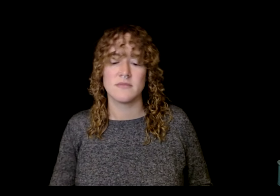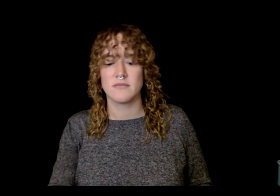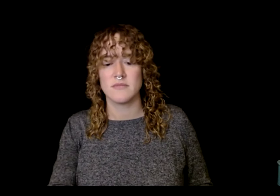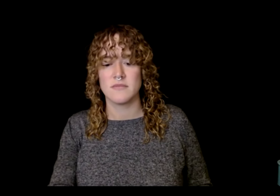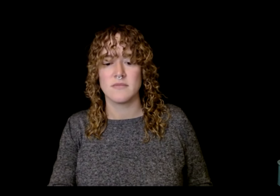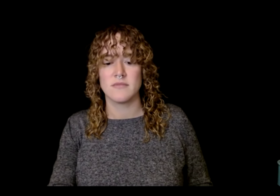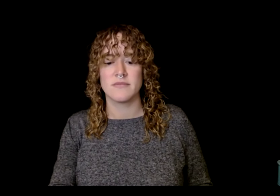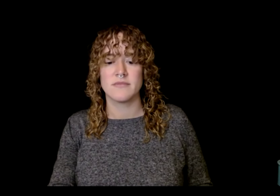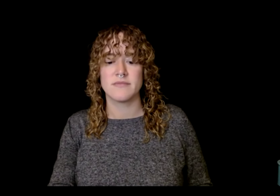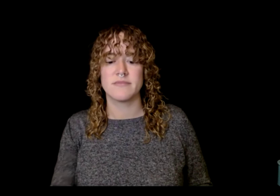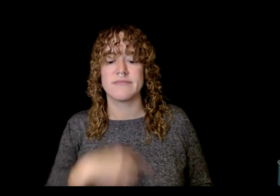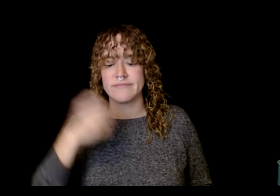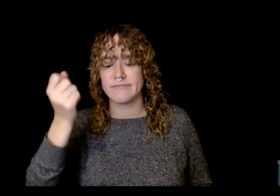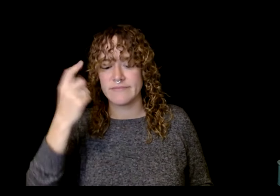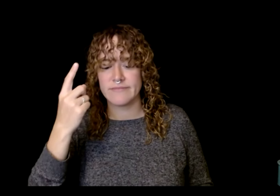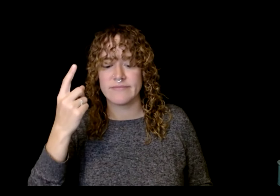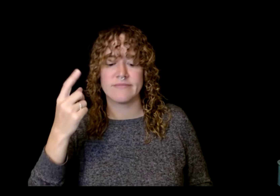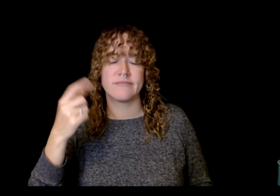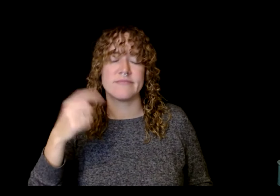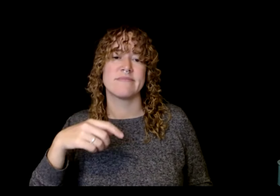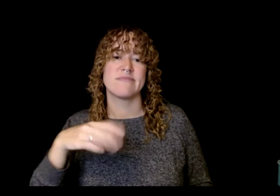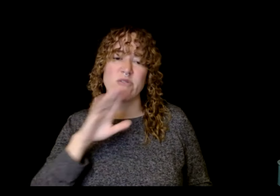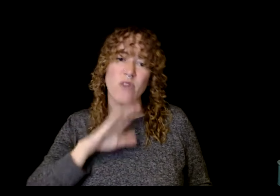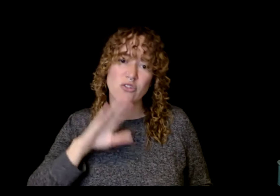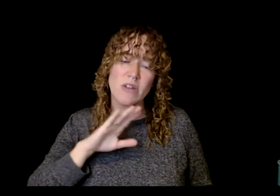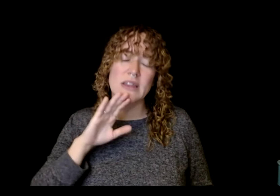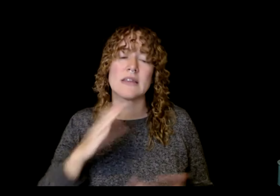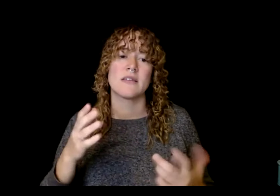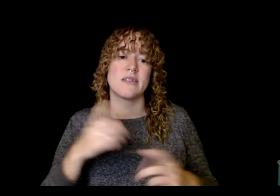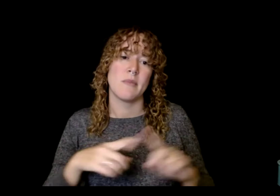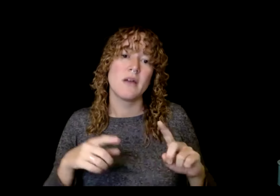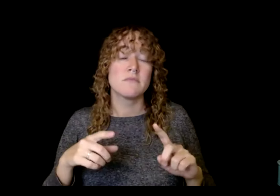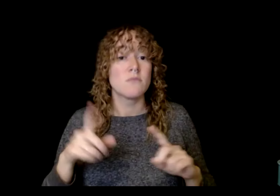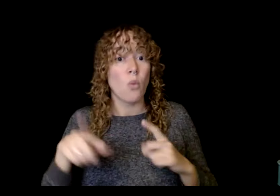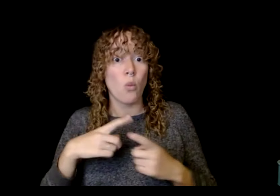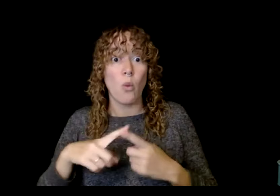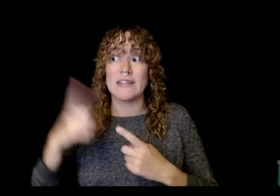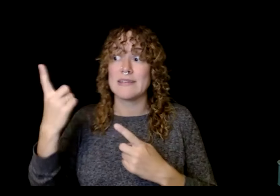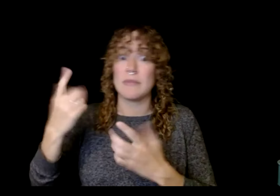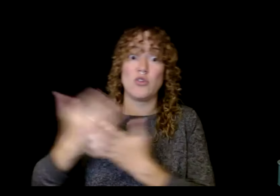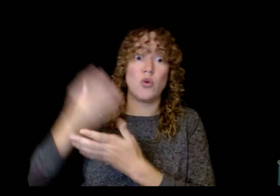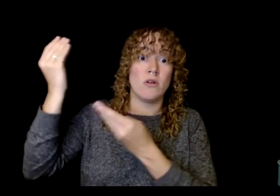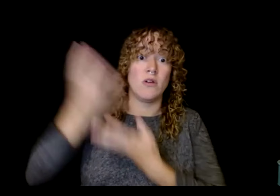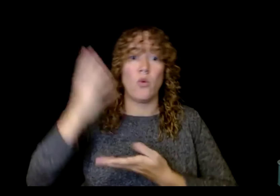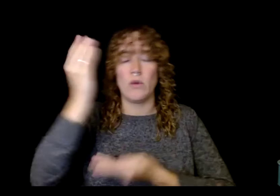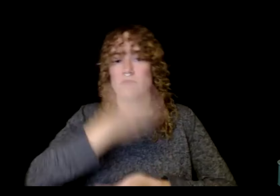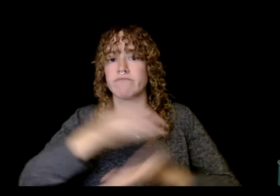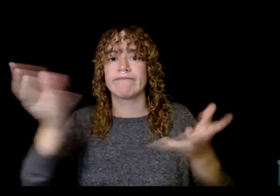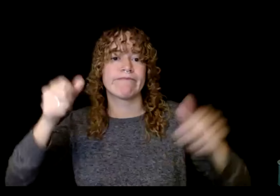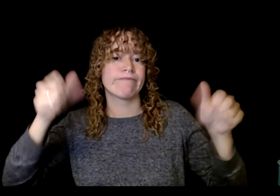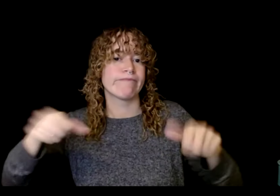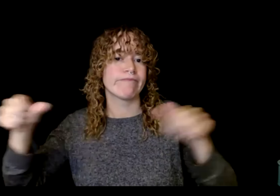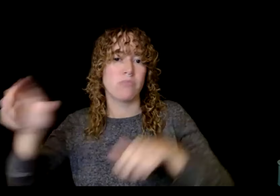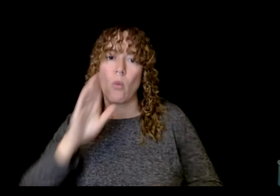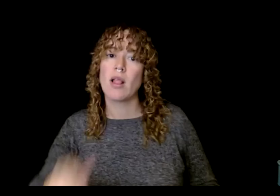be really frustrating, but again, those updates will come through those existing channels as soon as we have